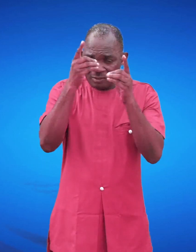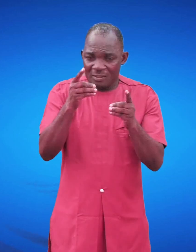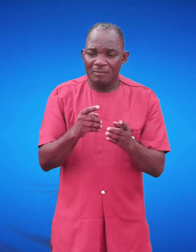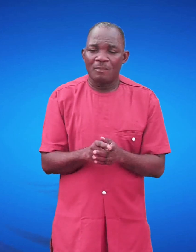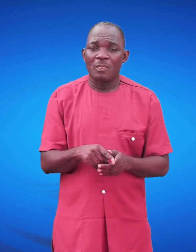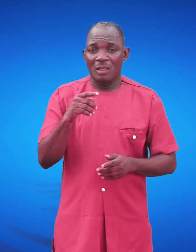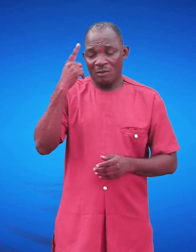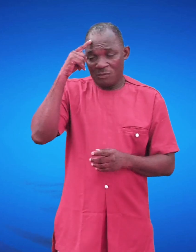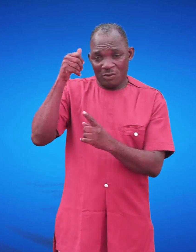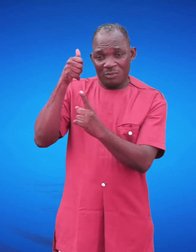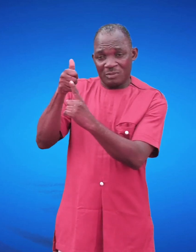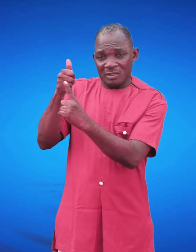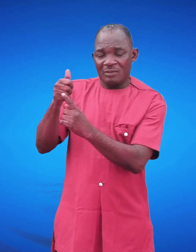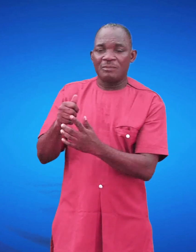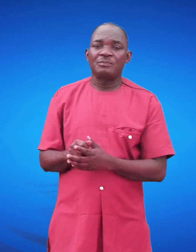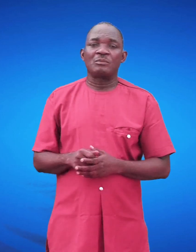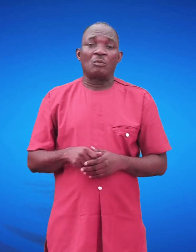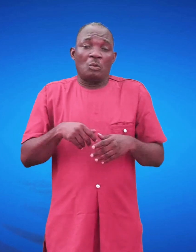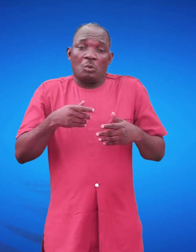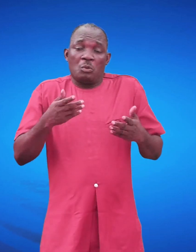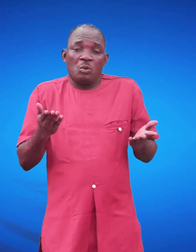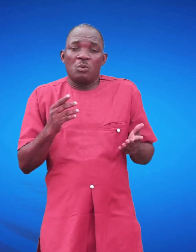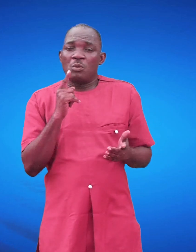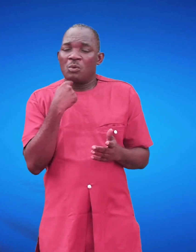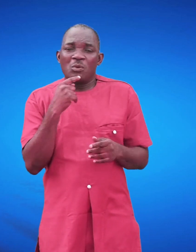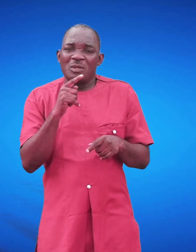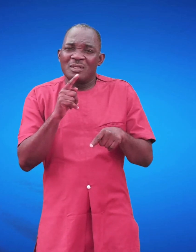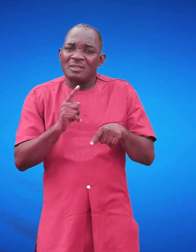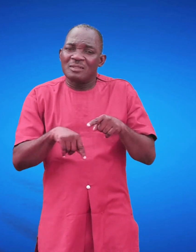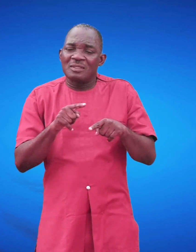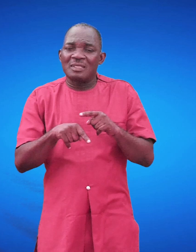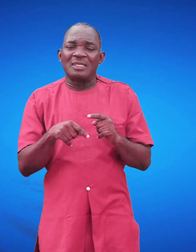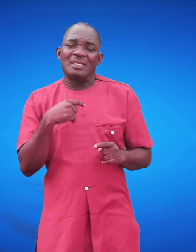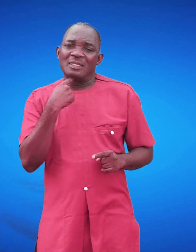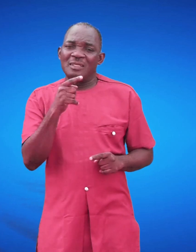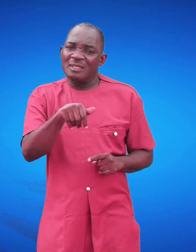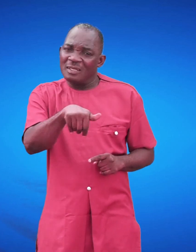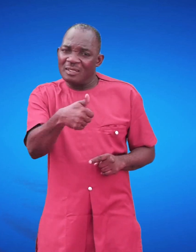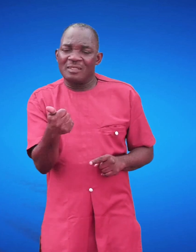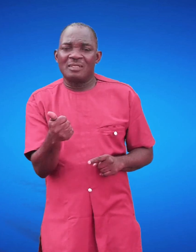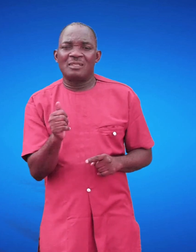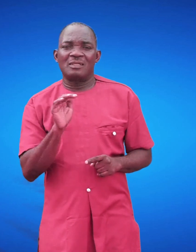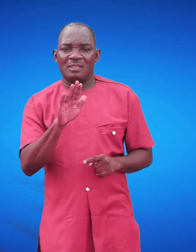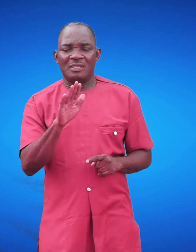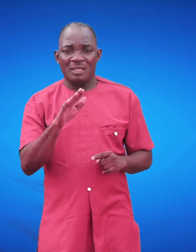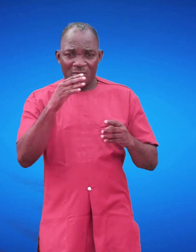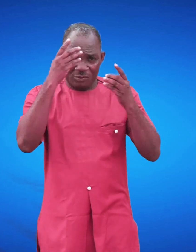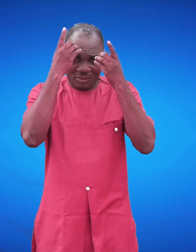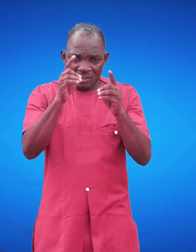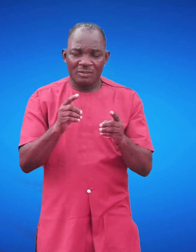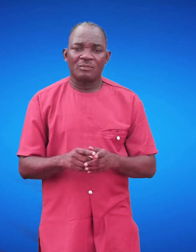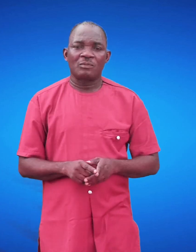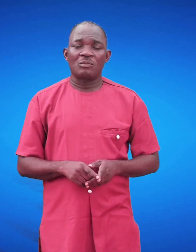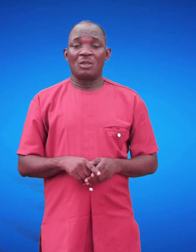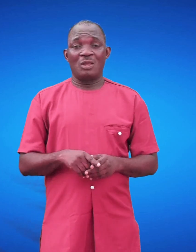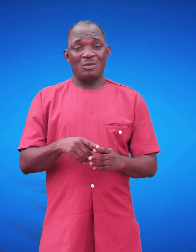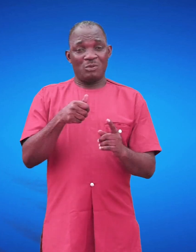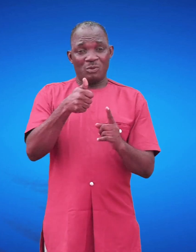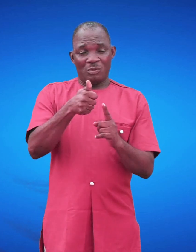for themselves or who cannot tell others their decisions, you may see